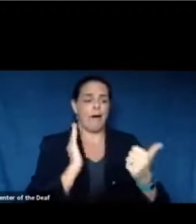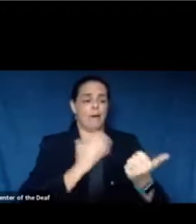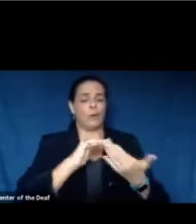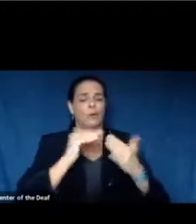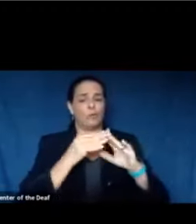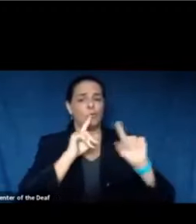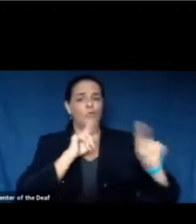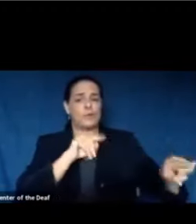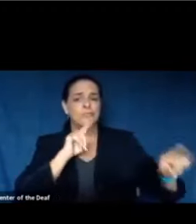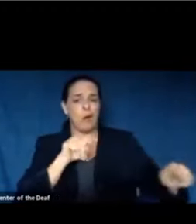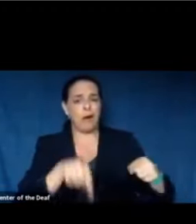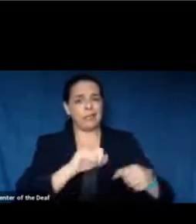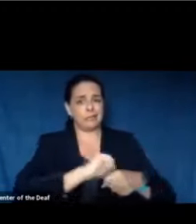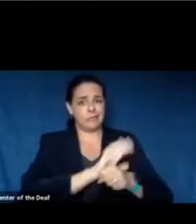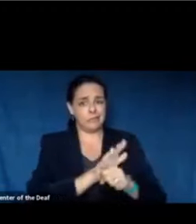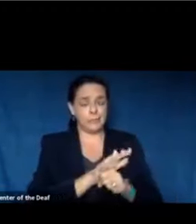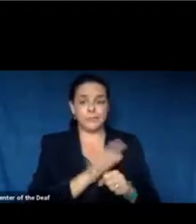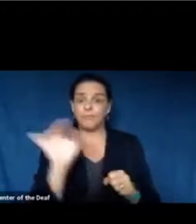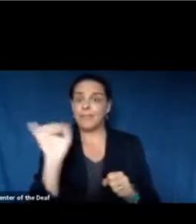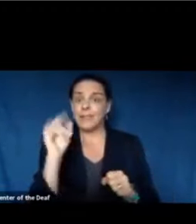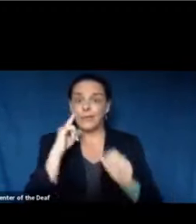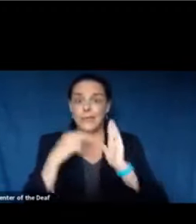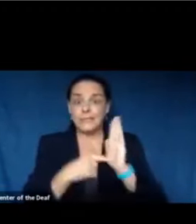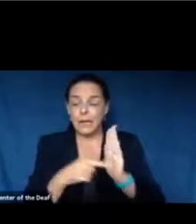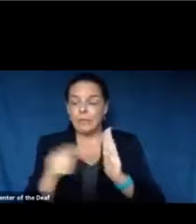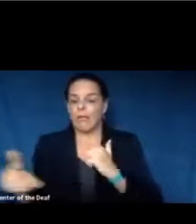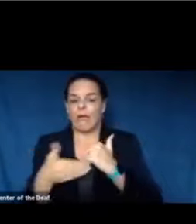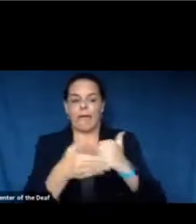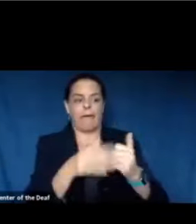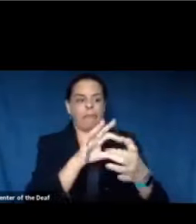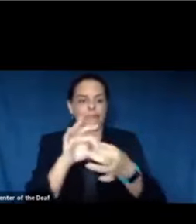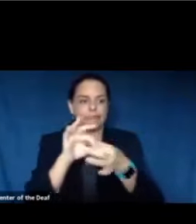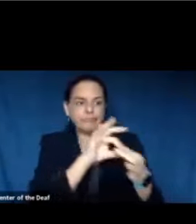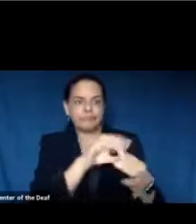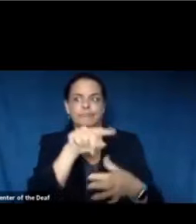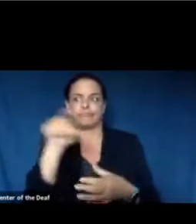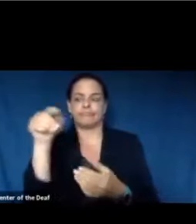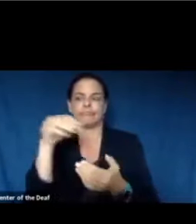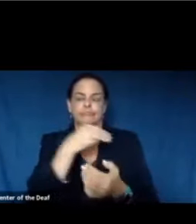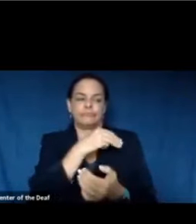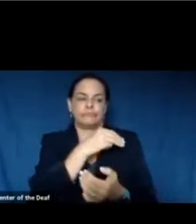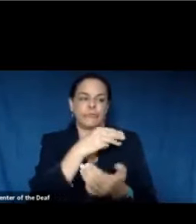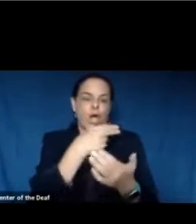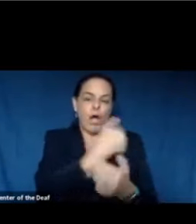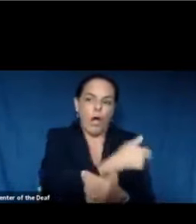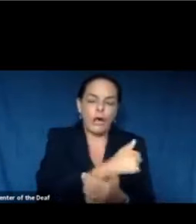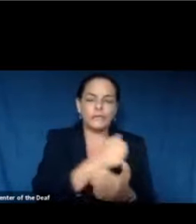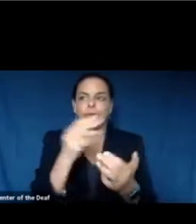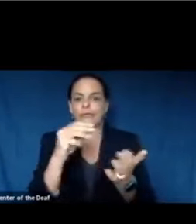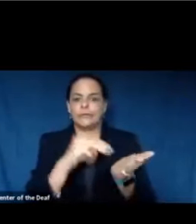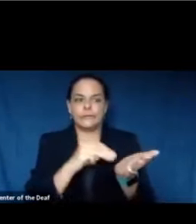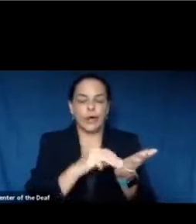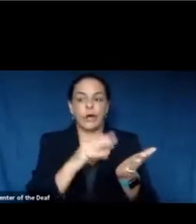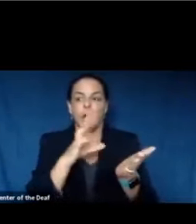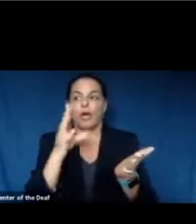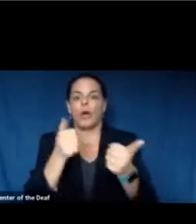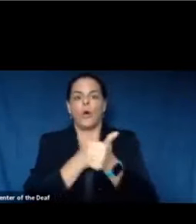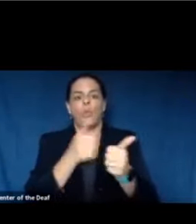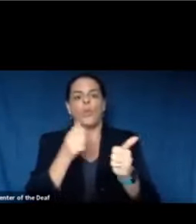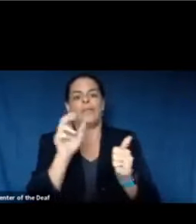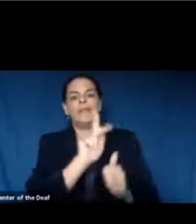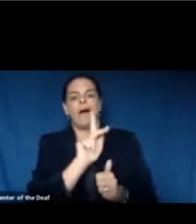They're doing things like assisting with the coordination of healthcare facilities and their response through the Knox East Tennessee Healthcare